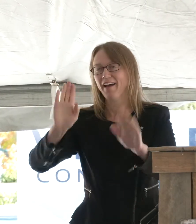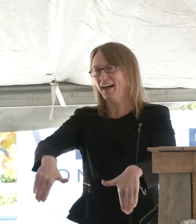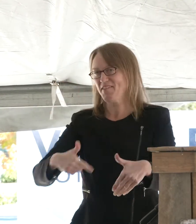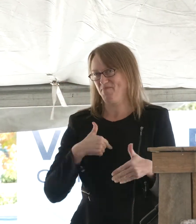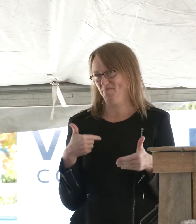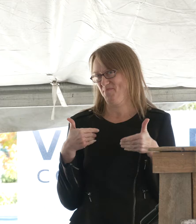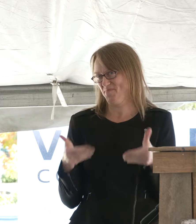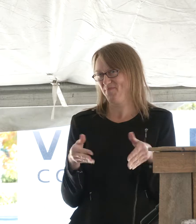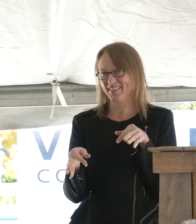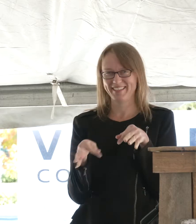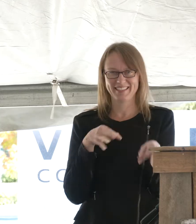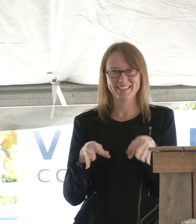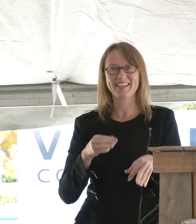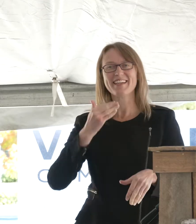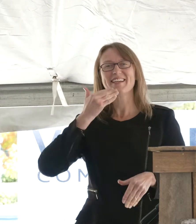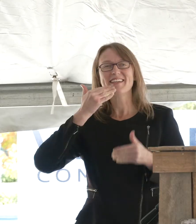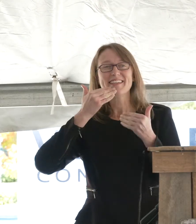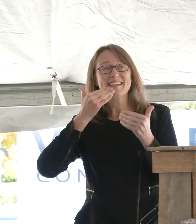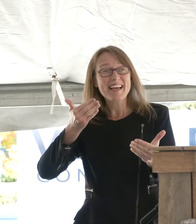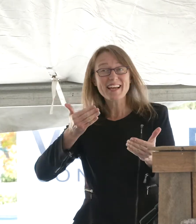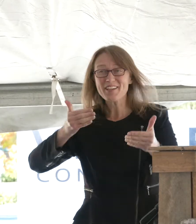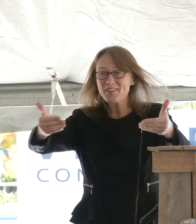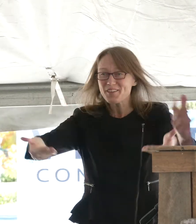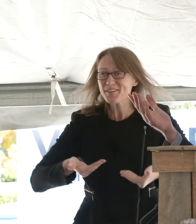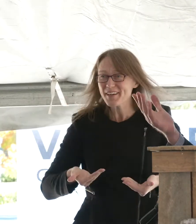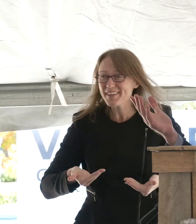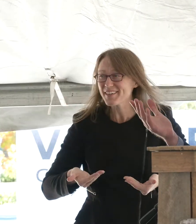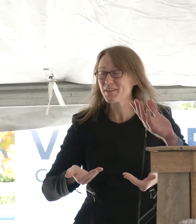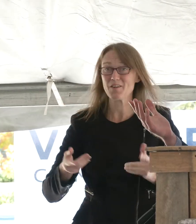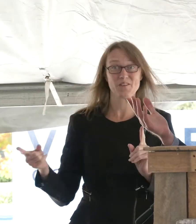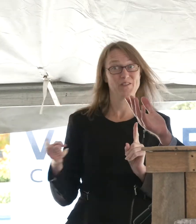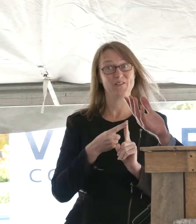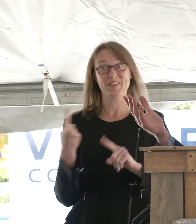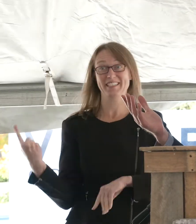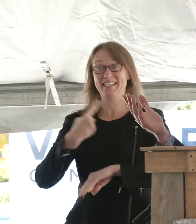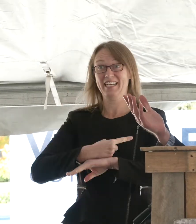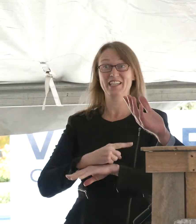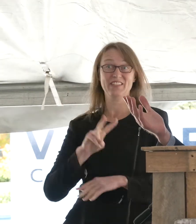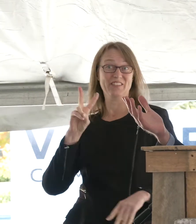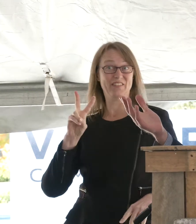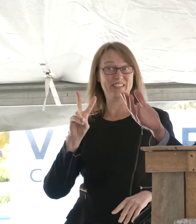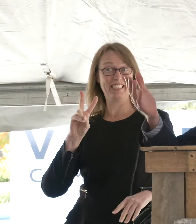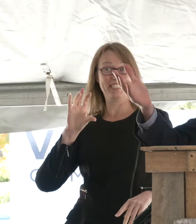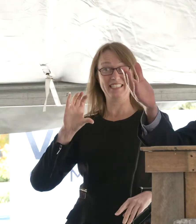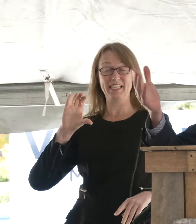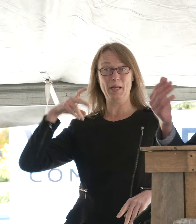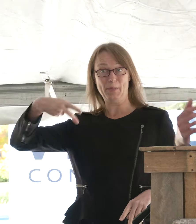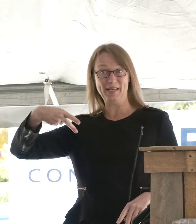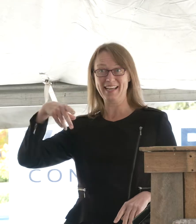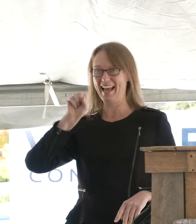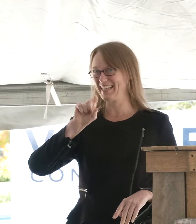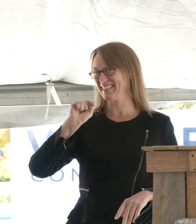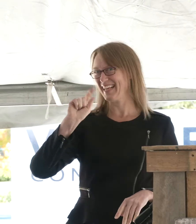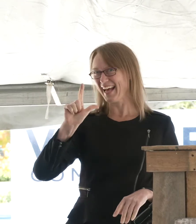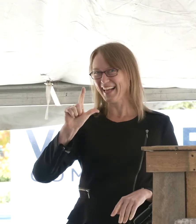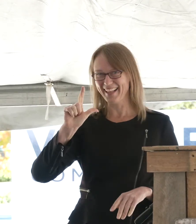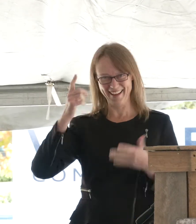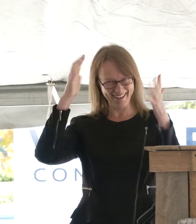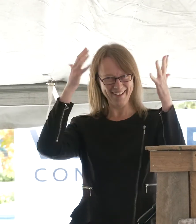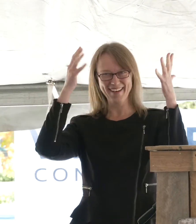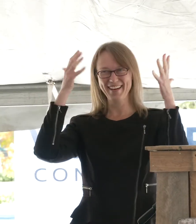Thank you, everybody, for being here. Welcome to the very first day of VCP STL. Feel free to, yeah, that's right.